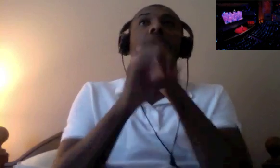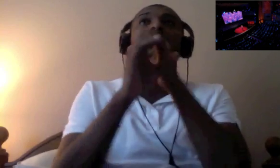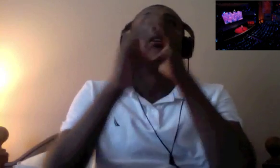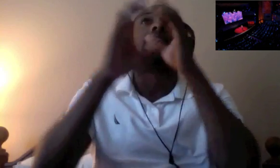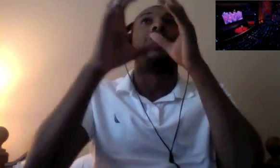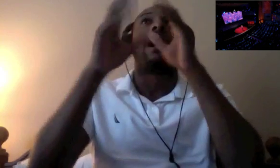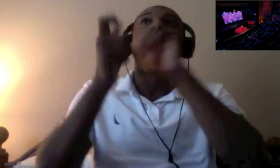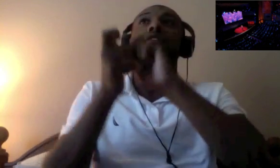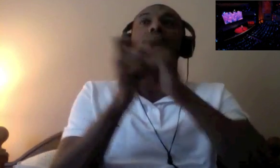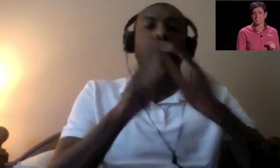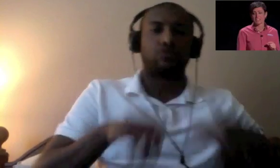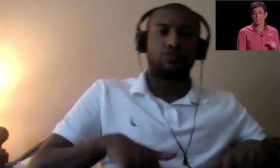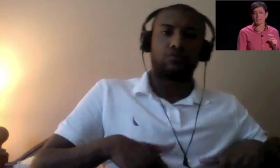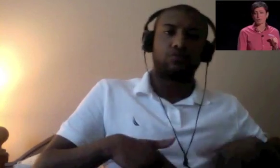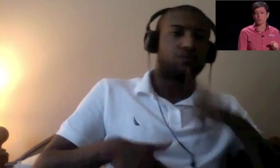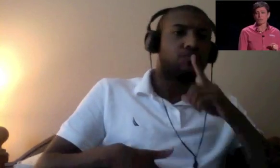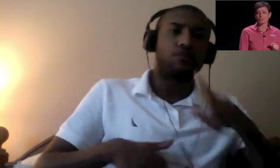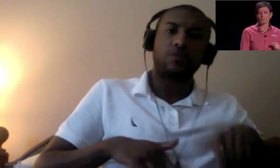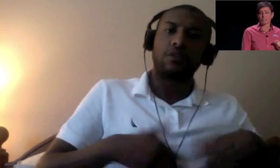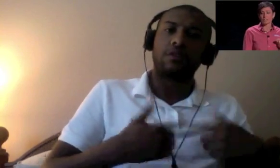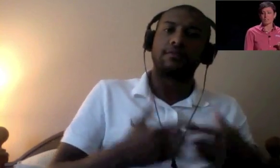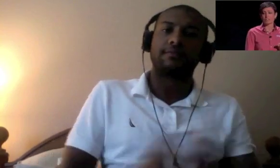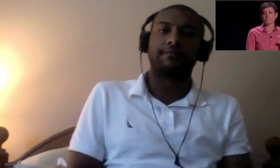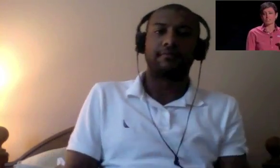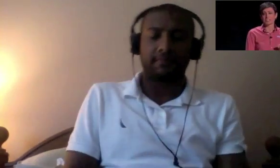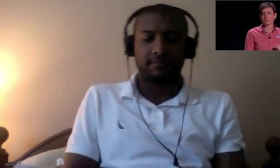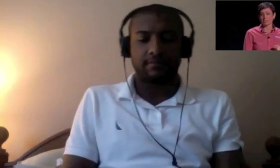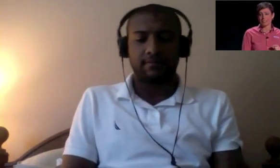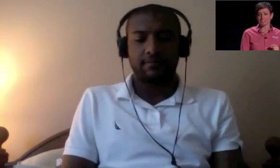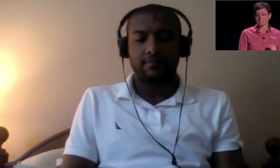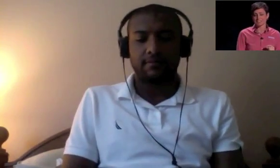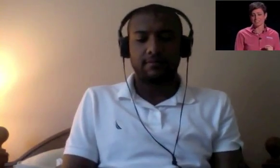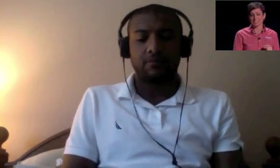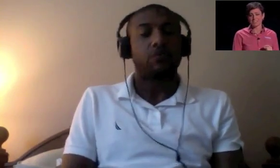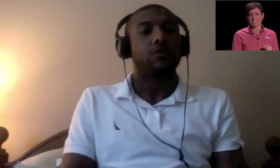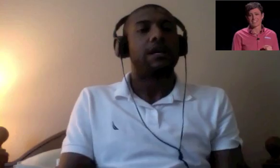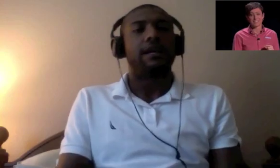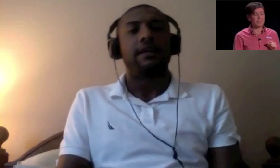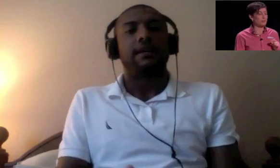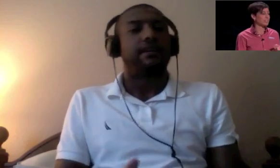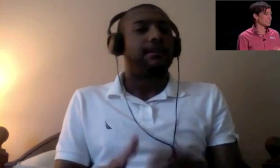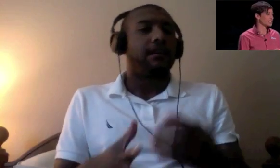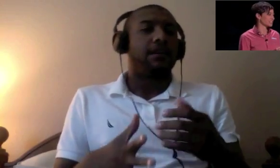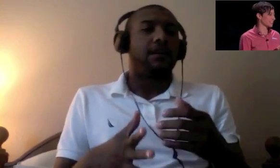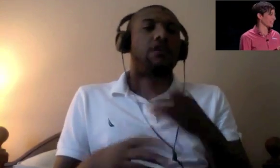real. In a world where a girl suddenly realizes,